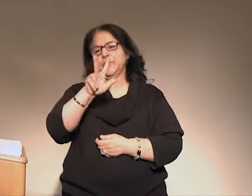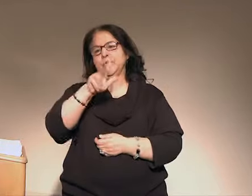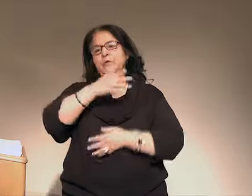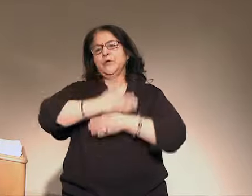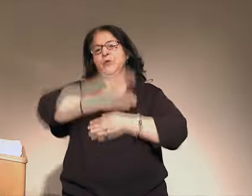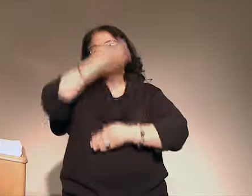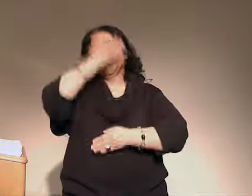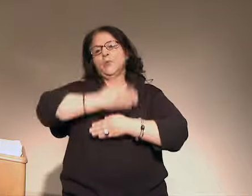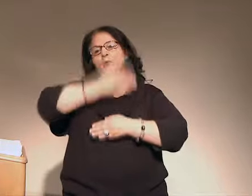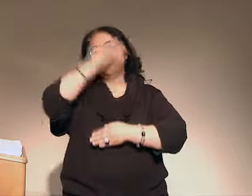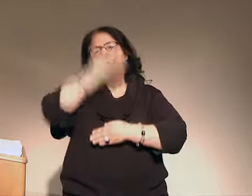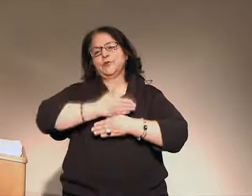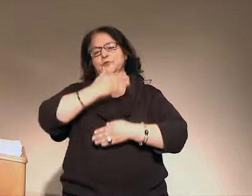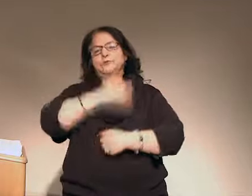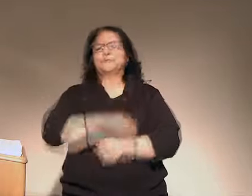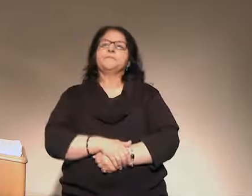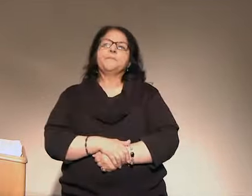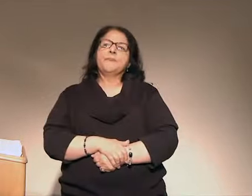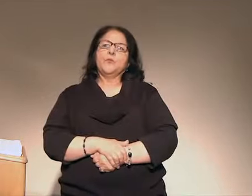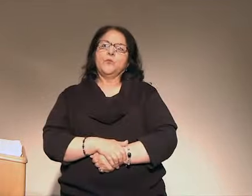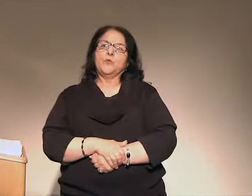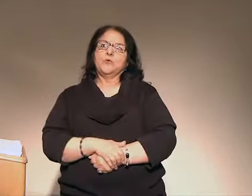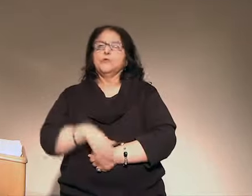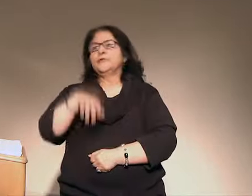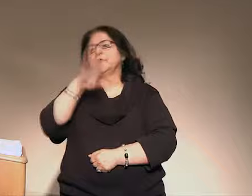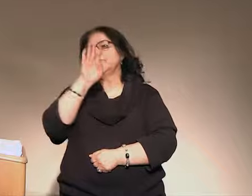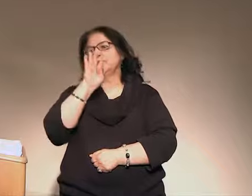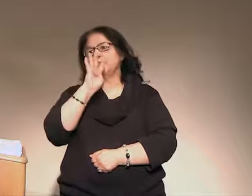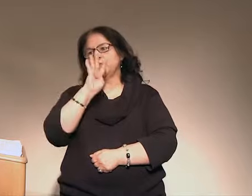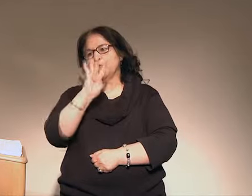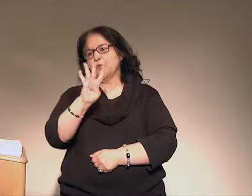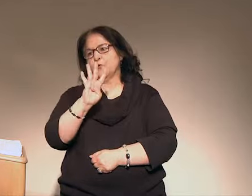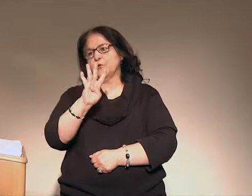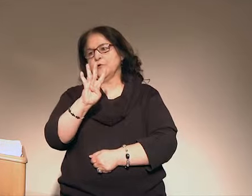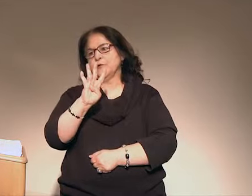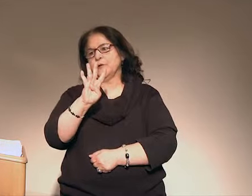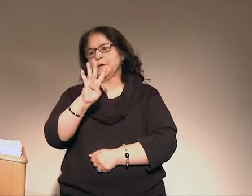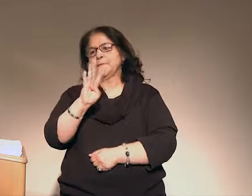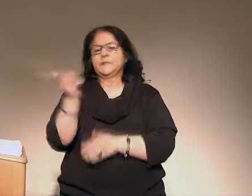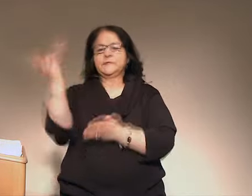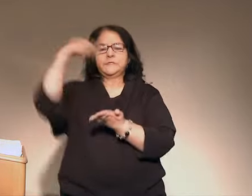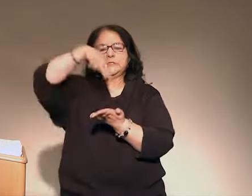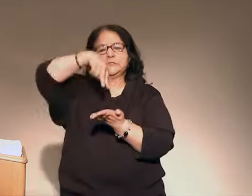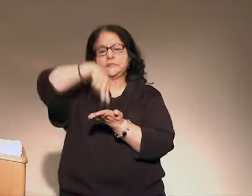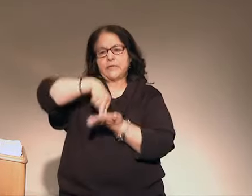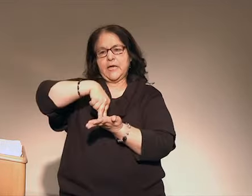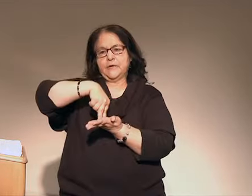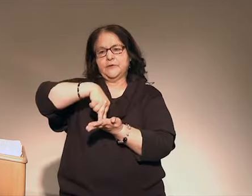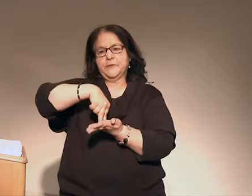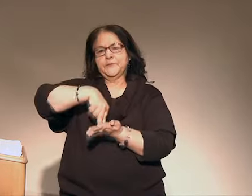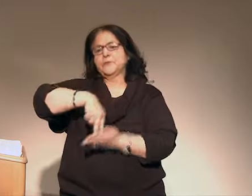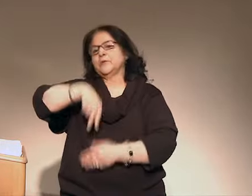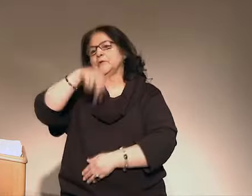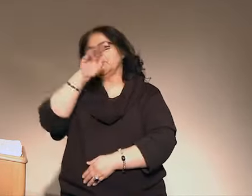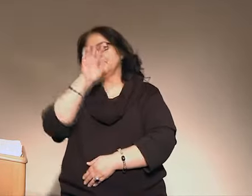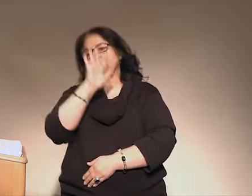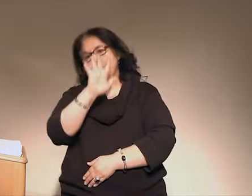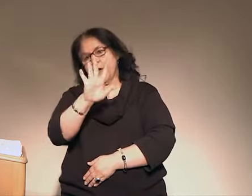3 windows, or 4 stand,